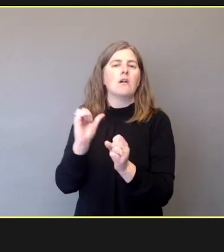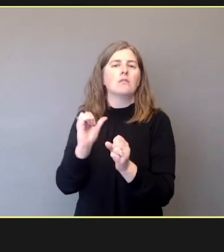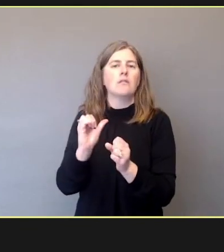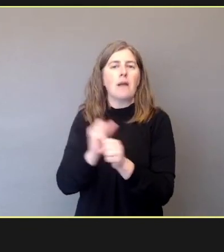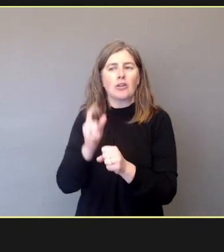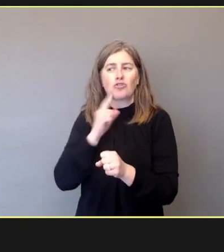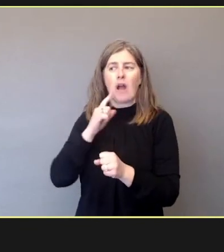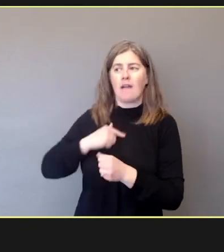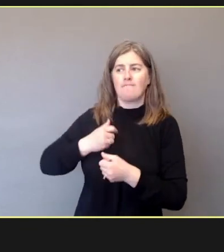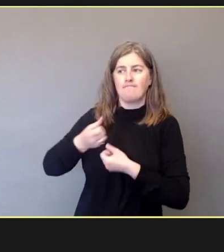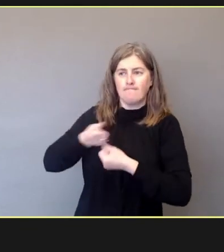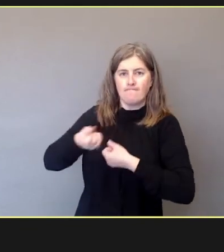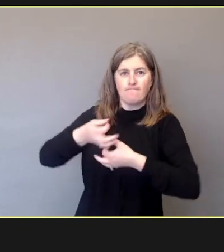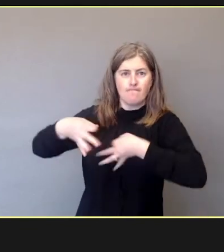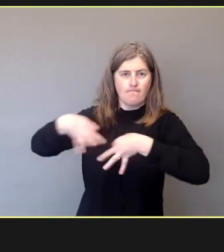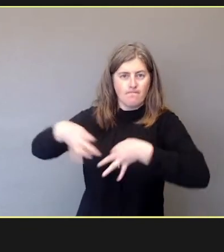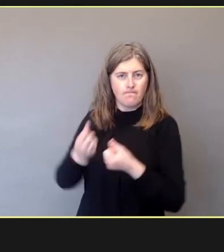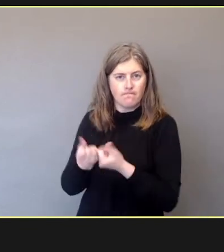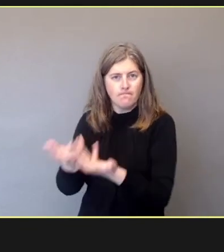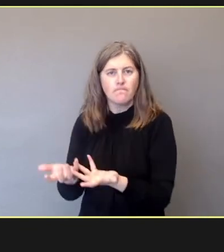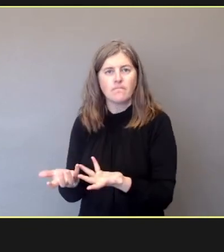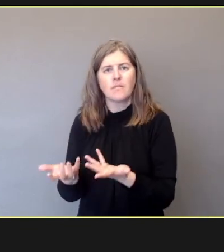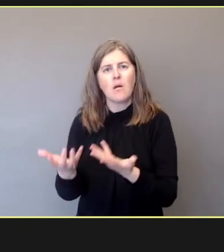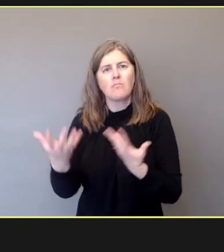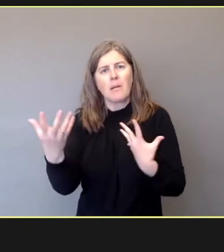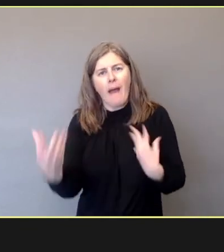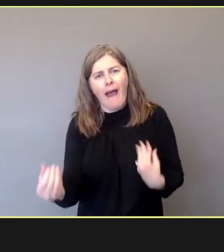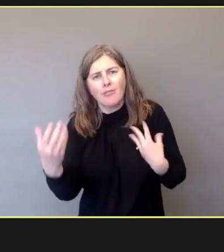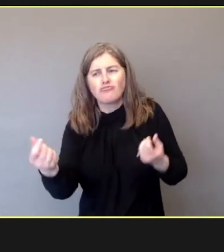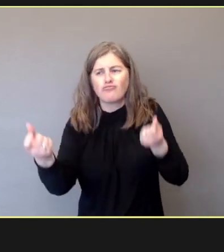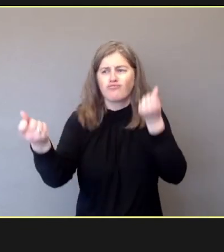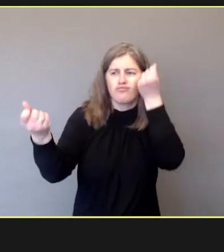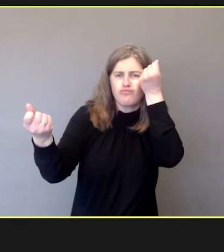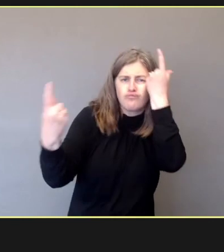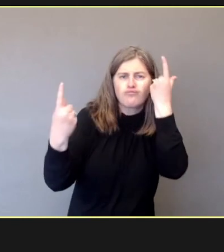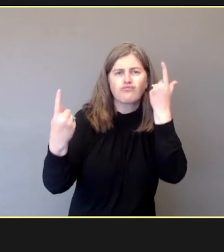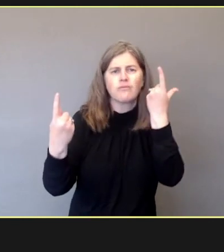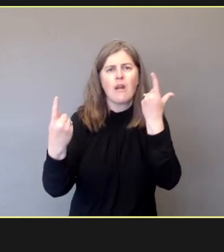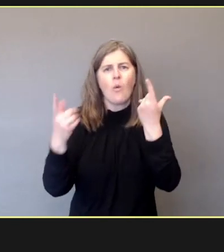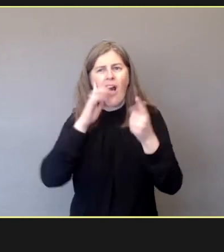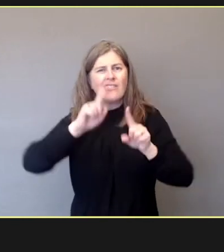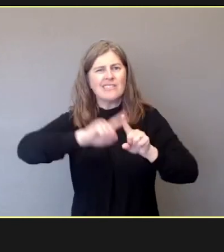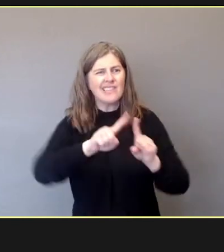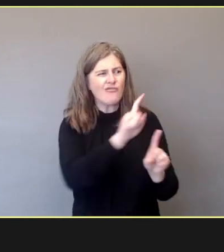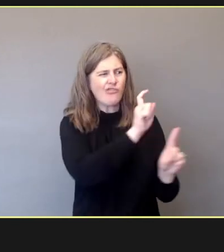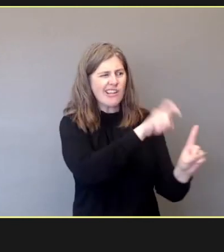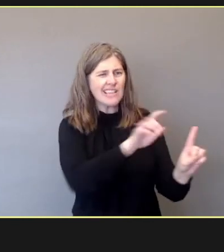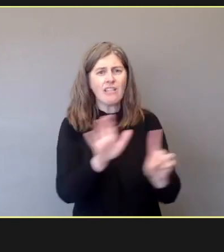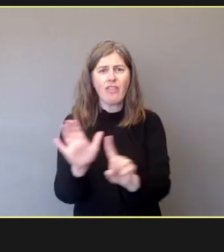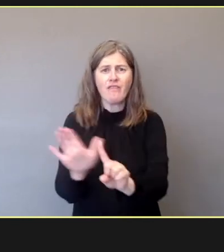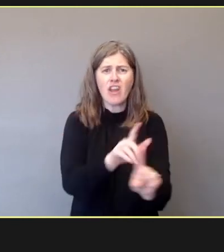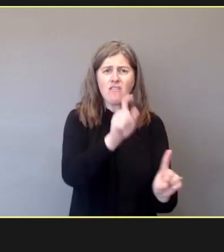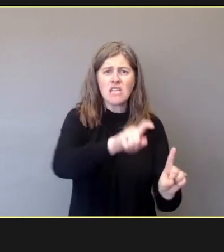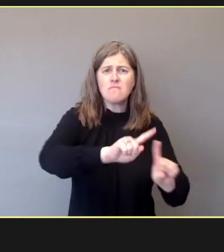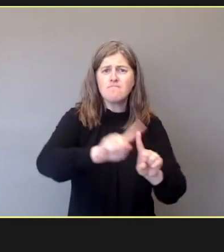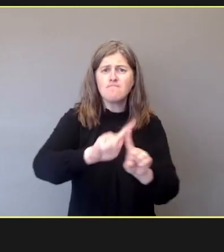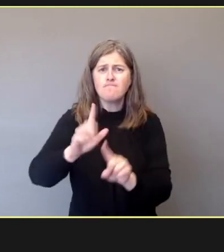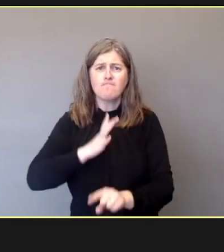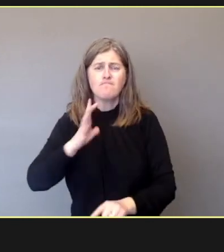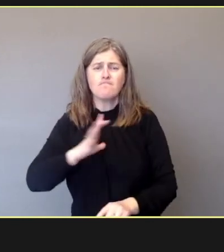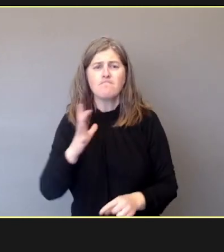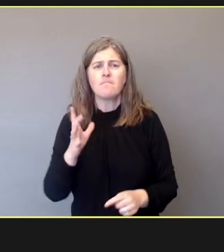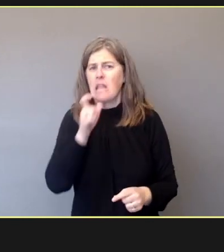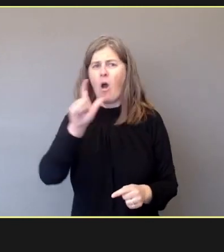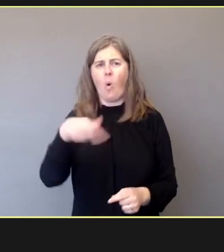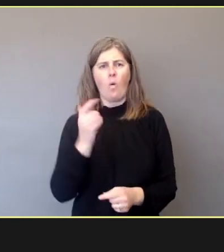understood first, having compassion and understanding that other people have needs that are legitimate, not just our